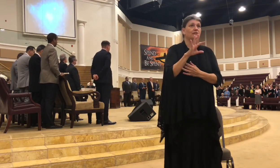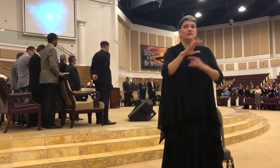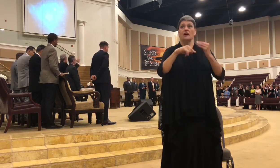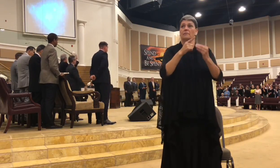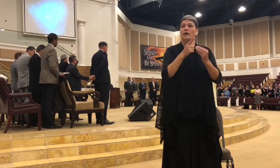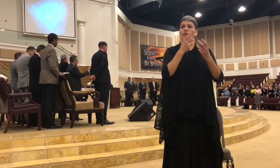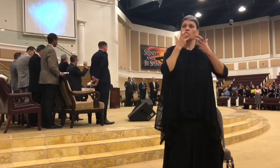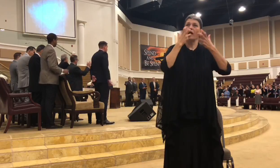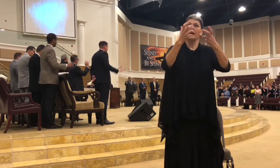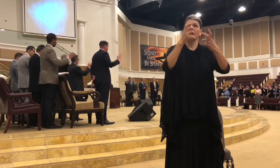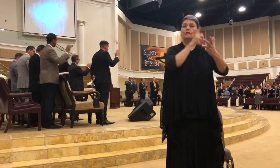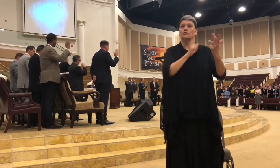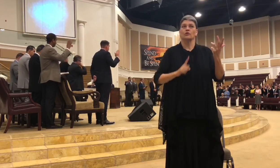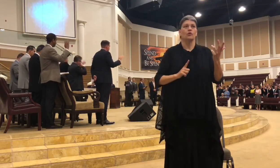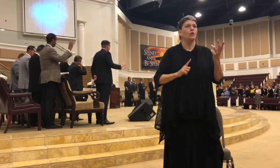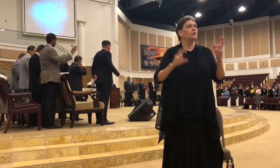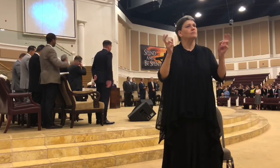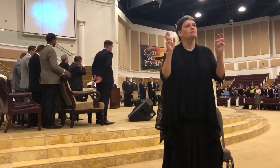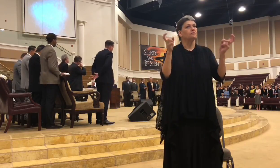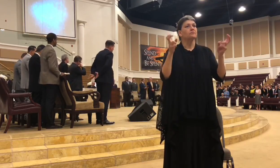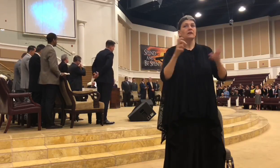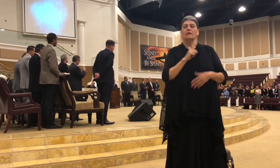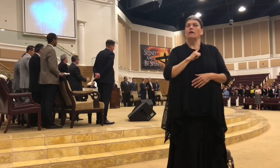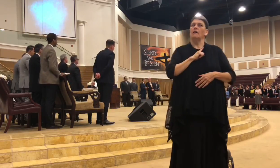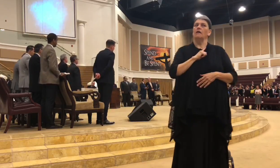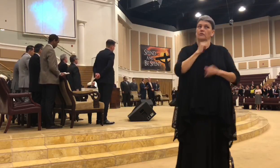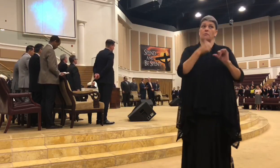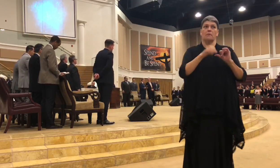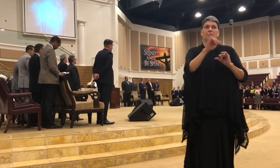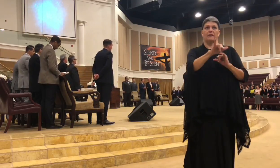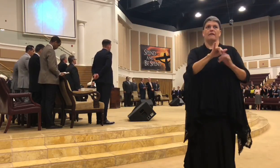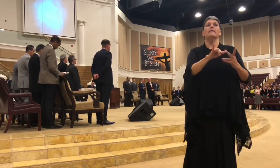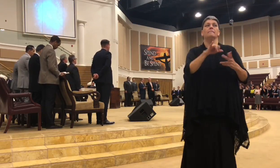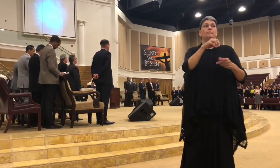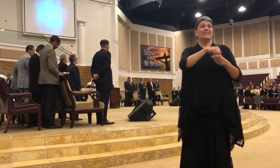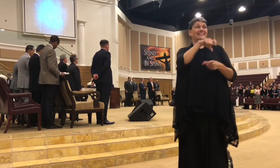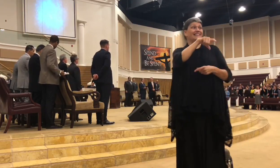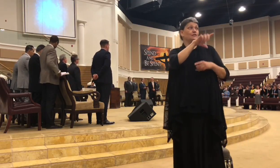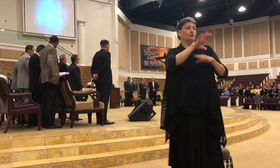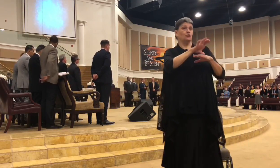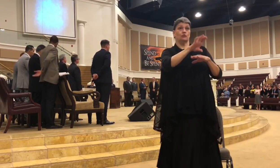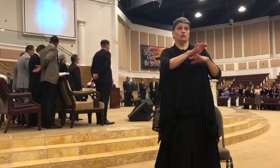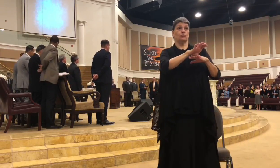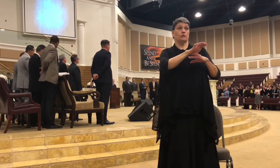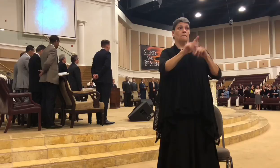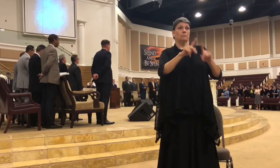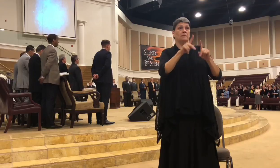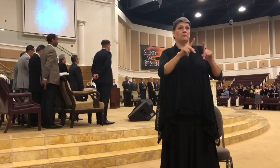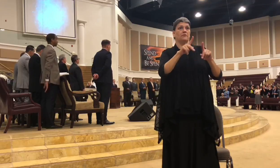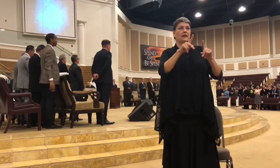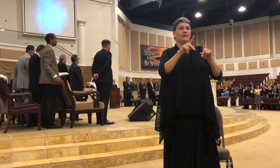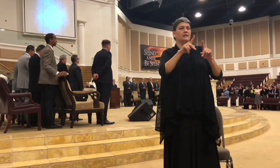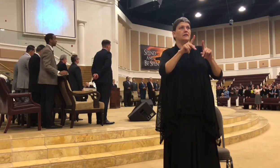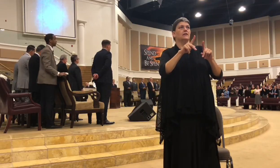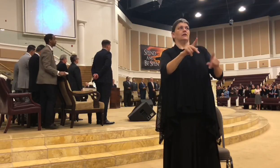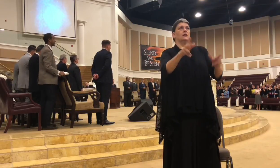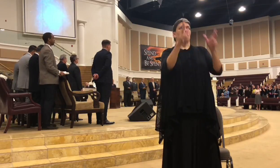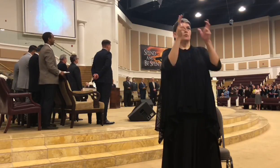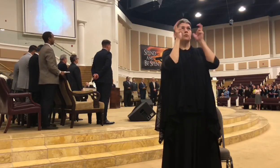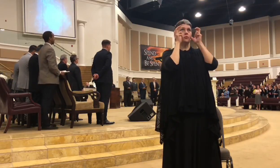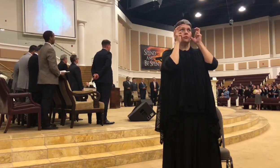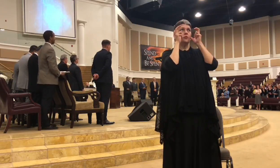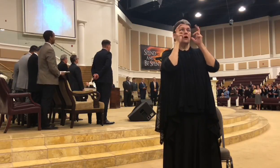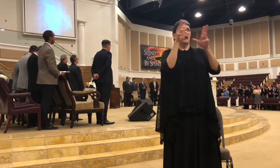Anybody remember that? Amen. And there were in this church people that took that word at